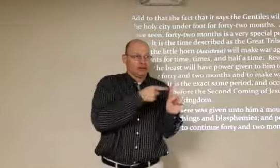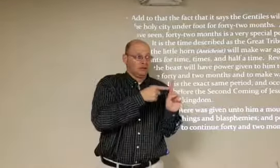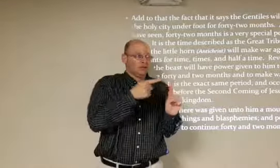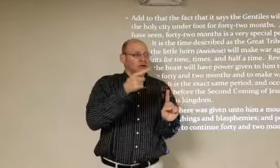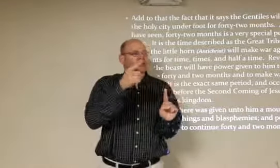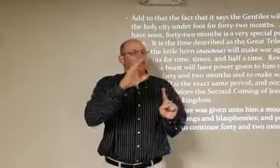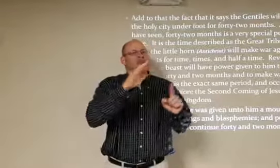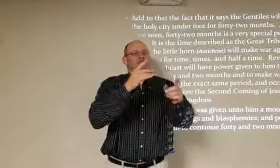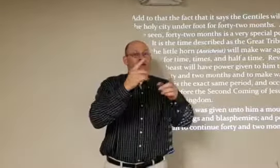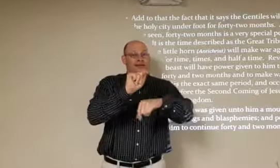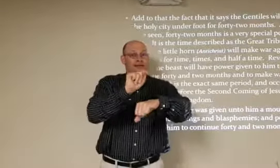So the Antichrist,